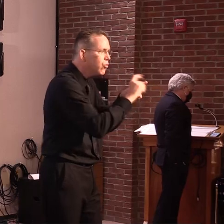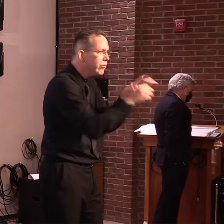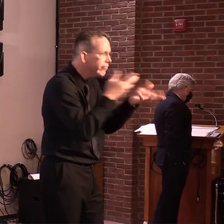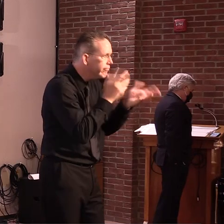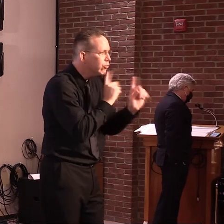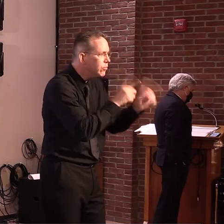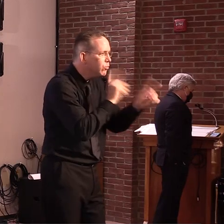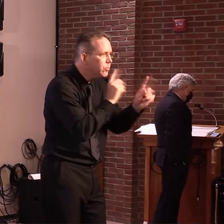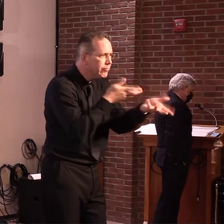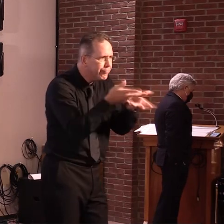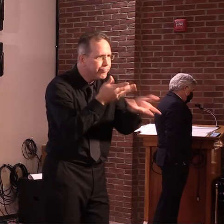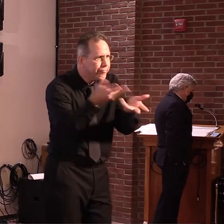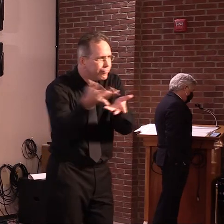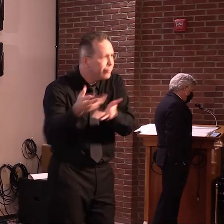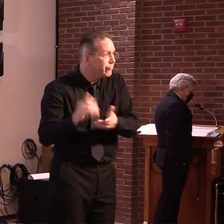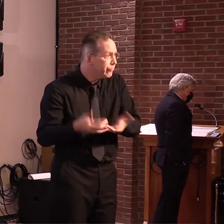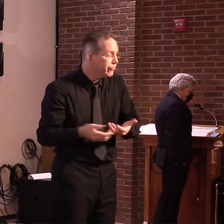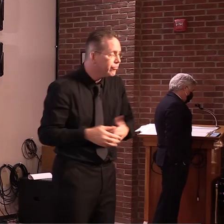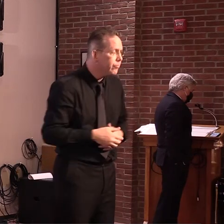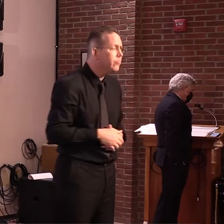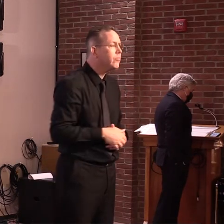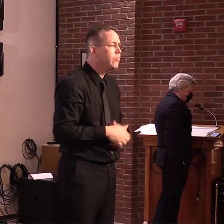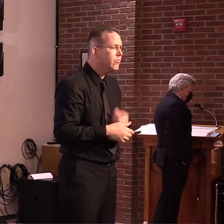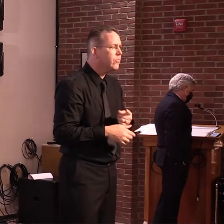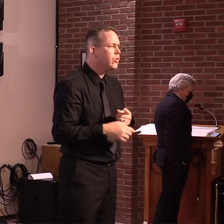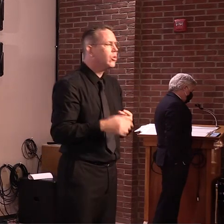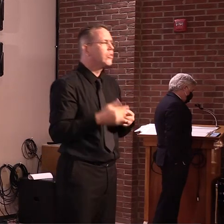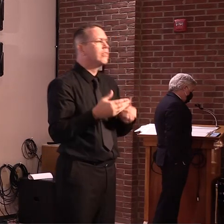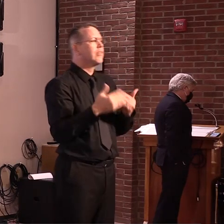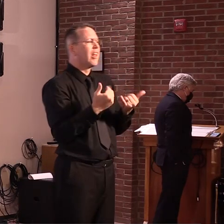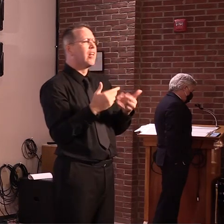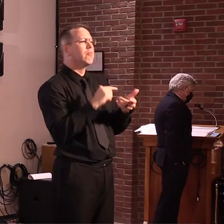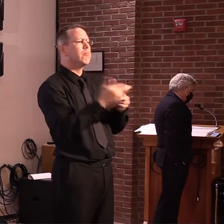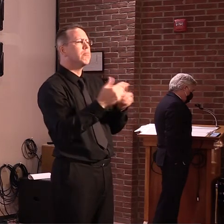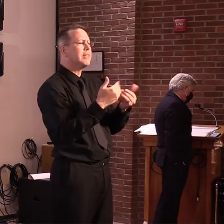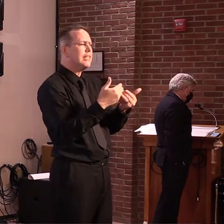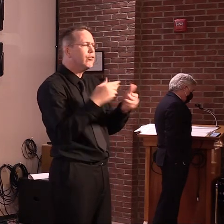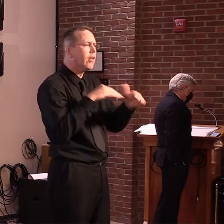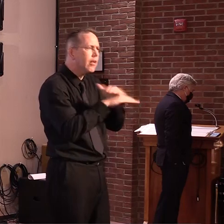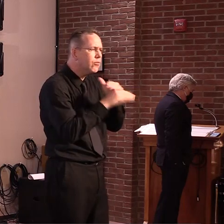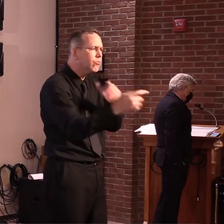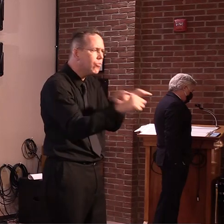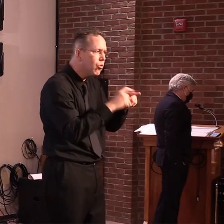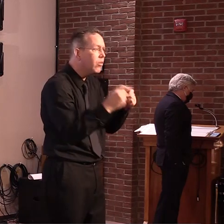still go on and file a claim electronically if they haven't done so already.